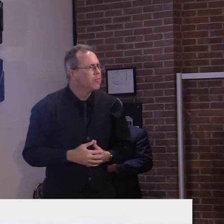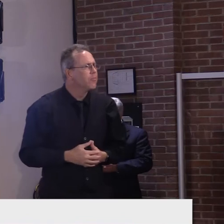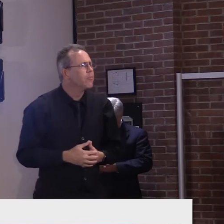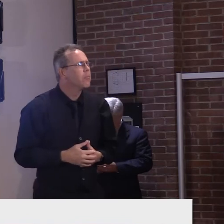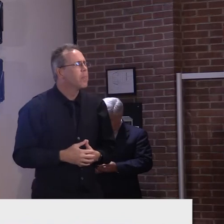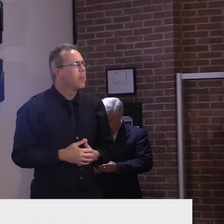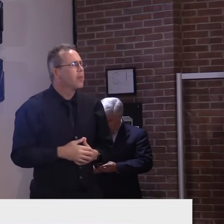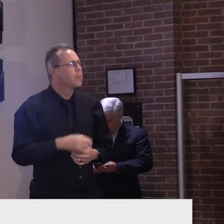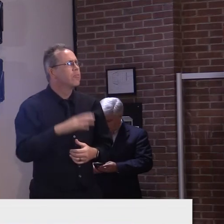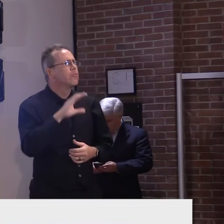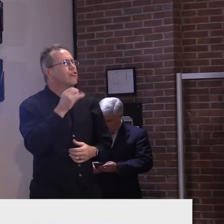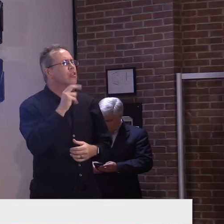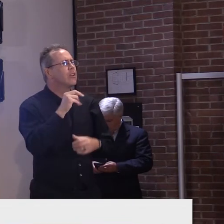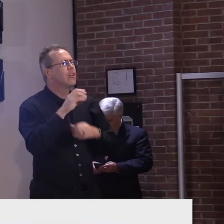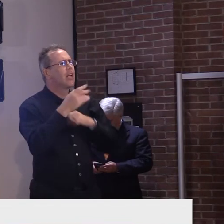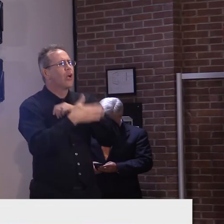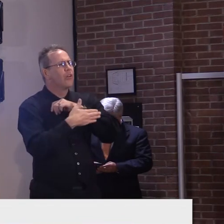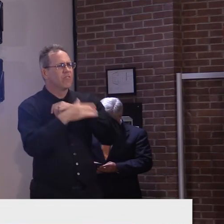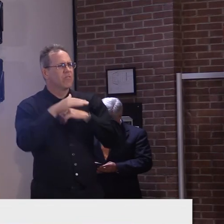Okay.